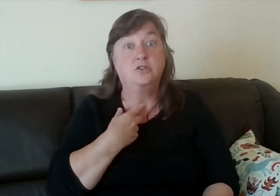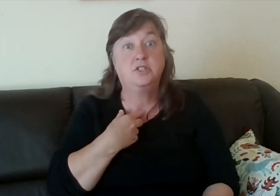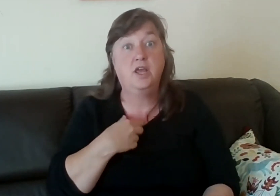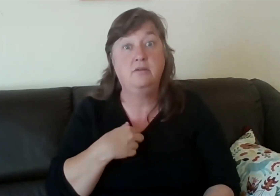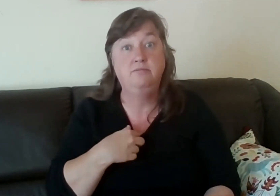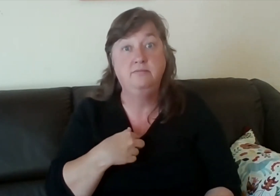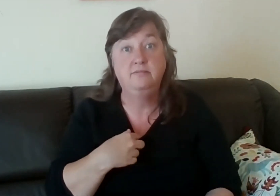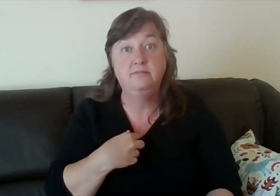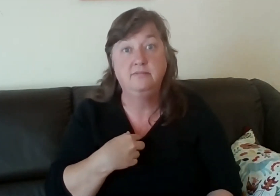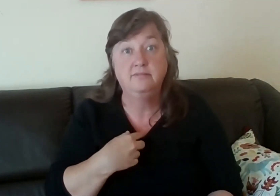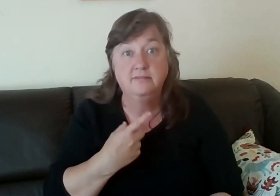Thirsty.